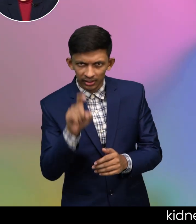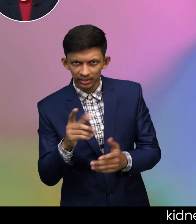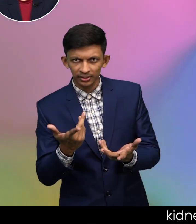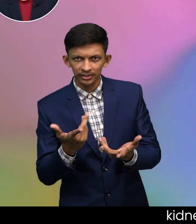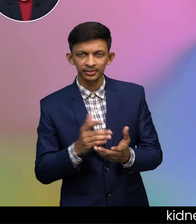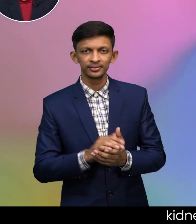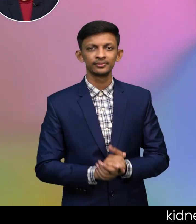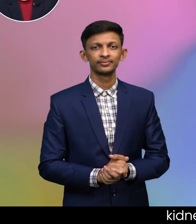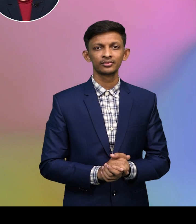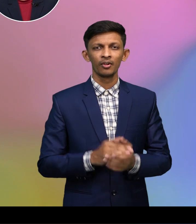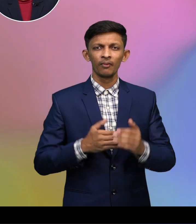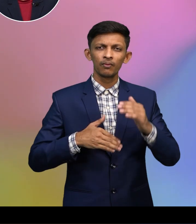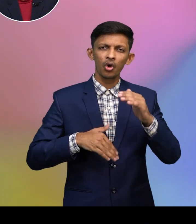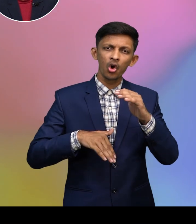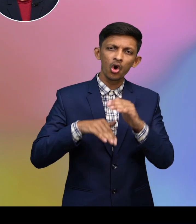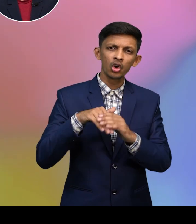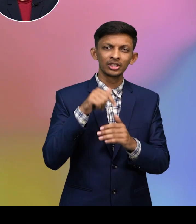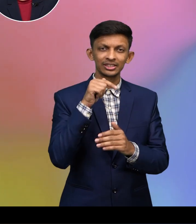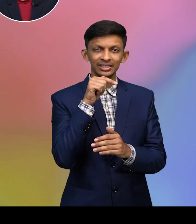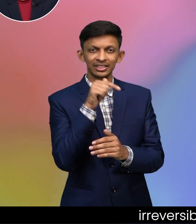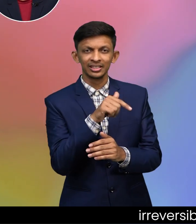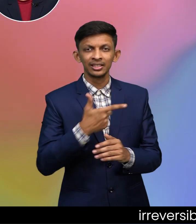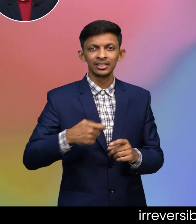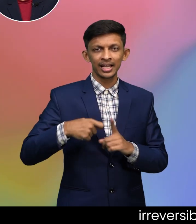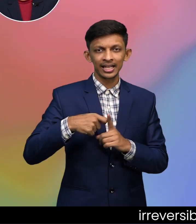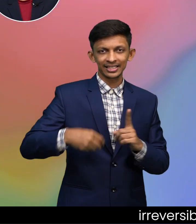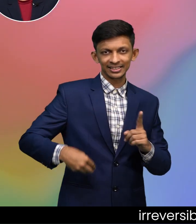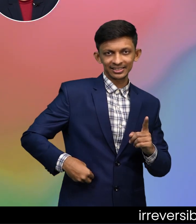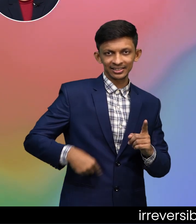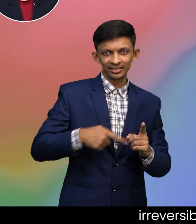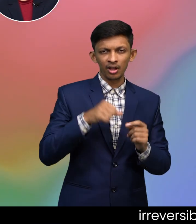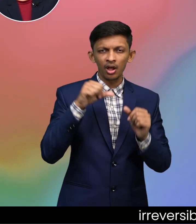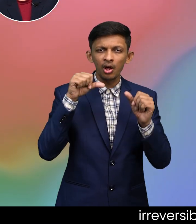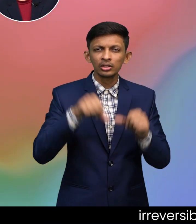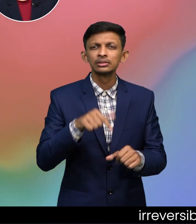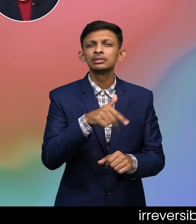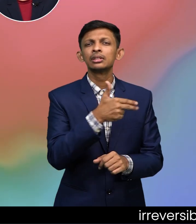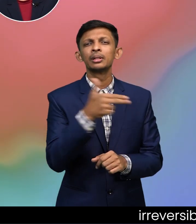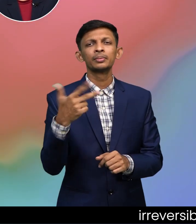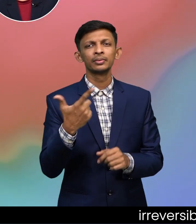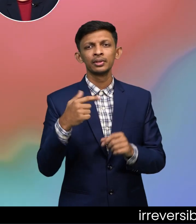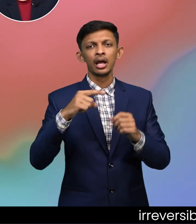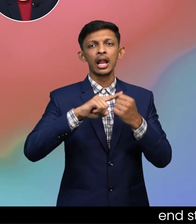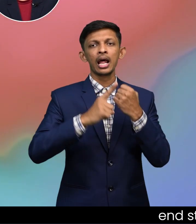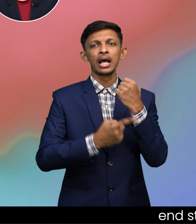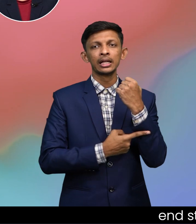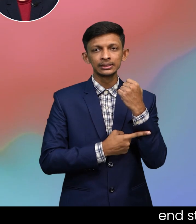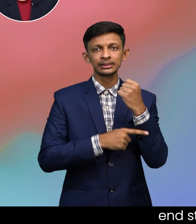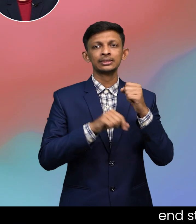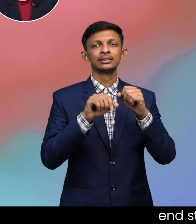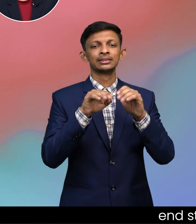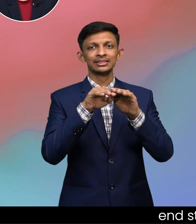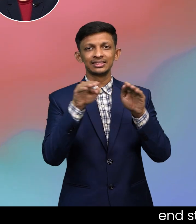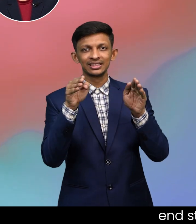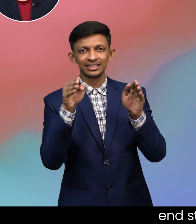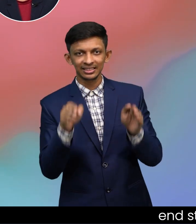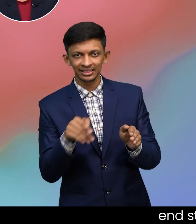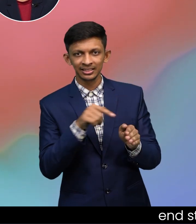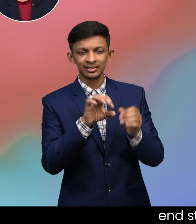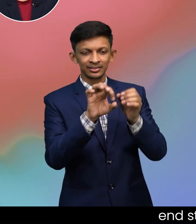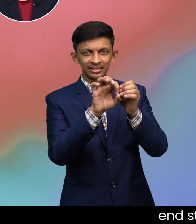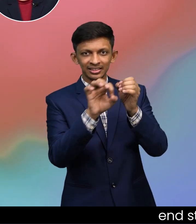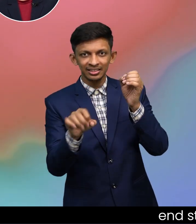The urine is acidic in the beginning but becomes alkaline on standing due